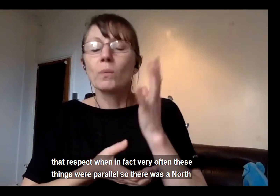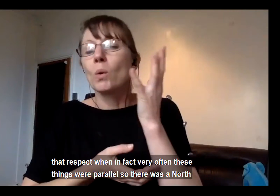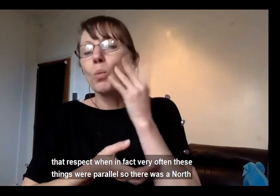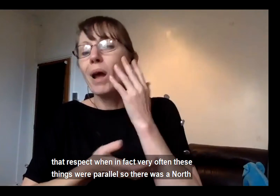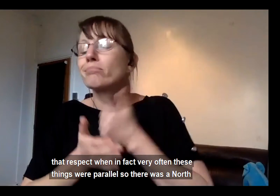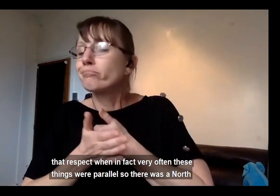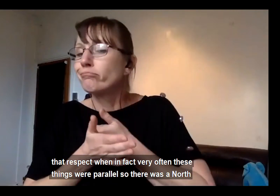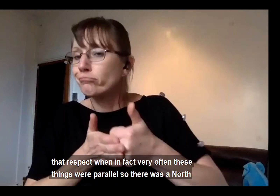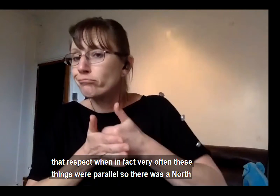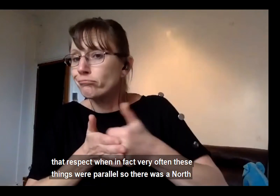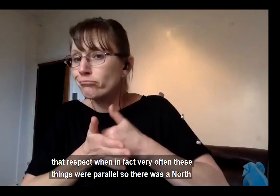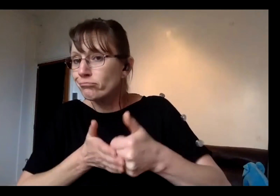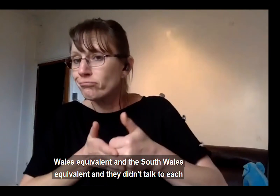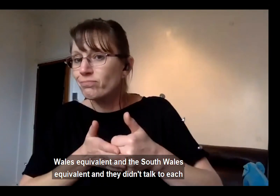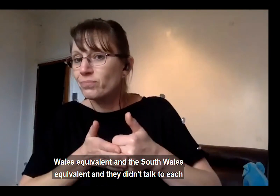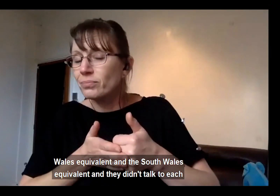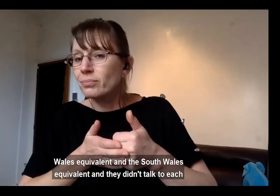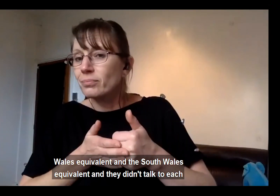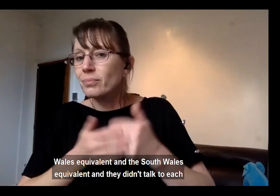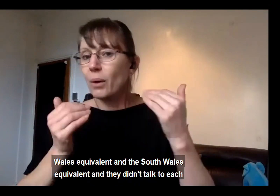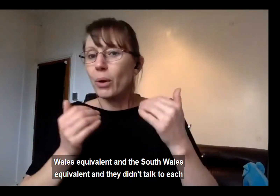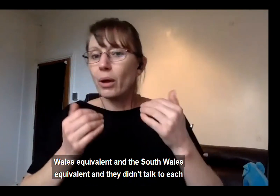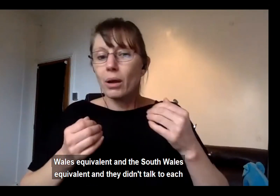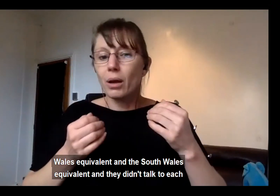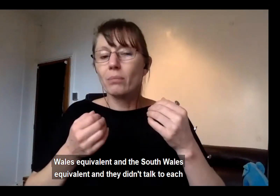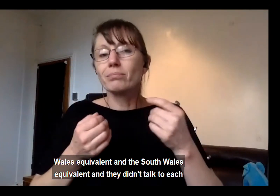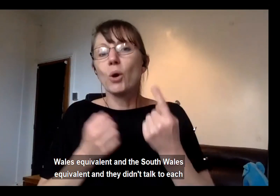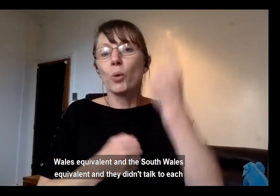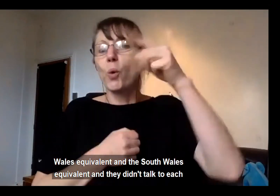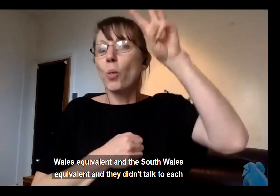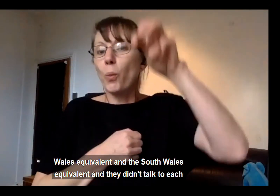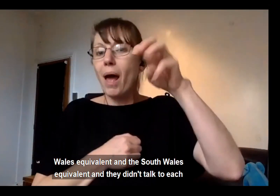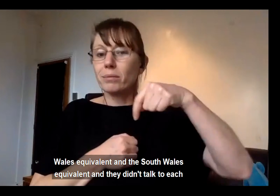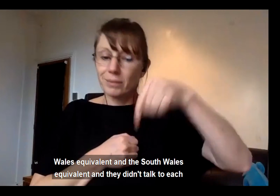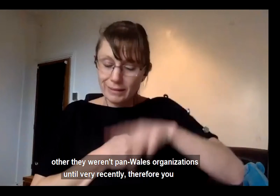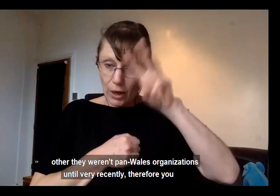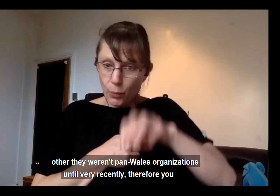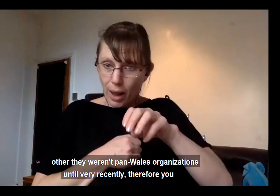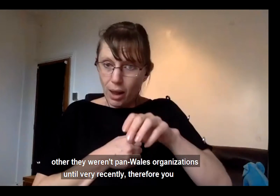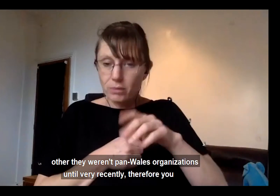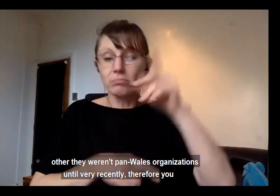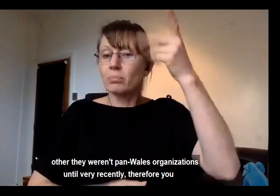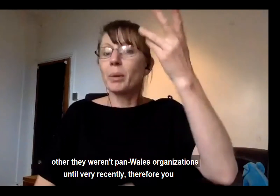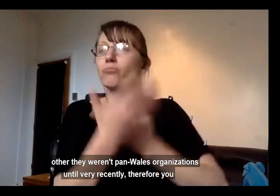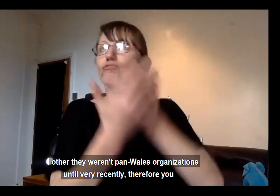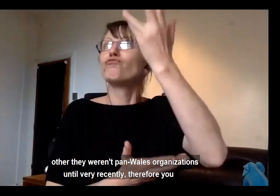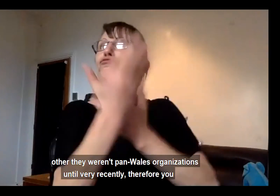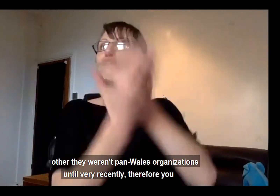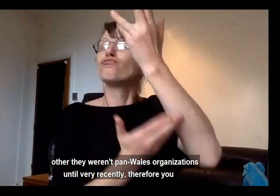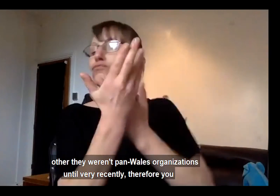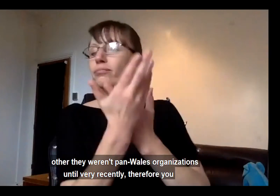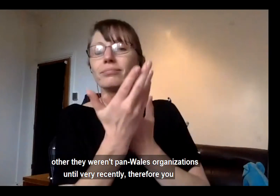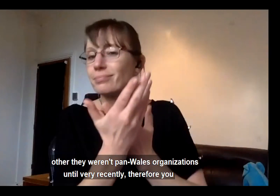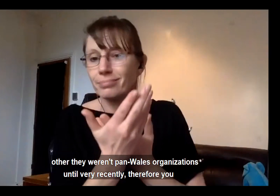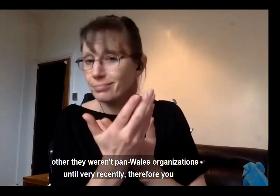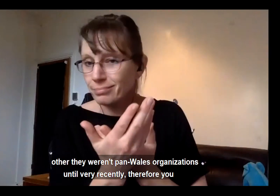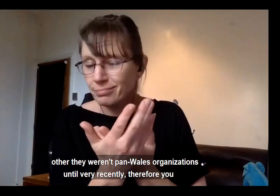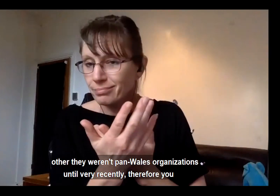often these things were parallel. So there was a North Wales equivalent and a South Wales equivalent, and they didn't talk to each other. There weren't